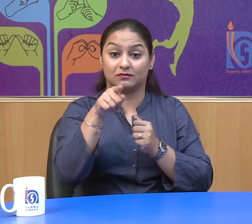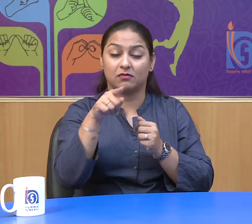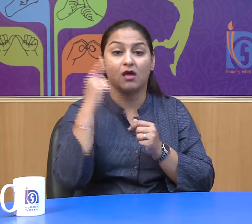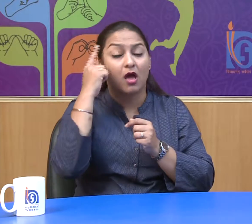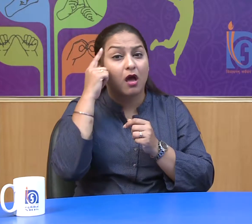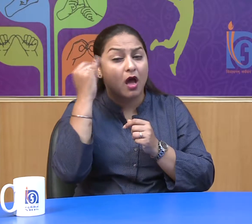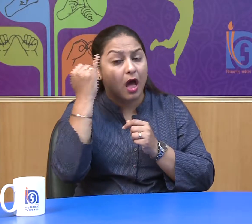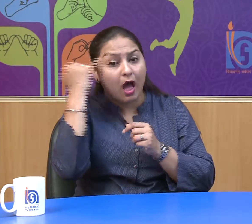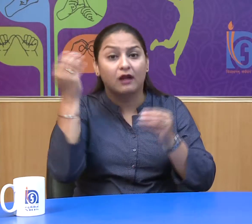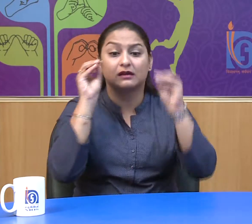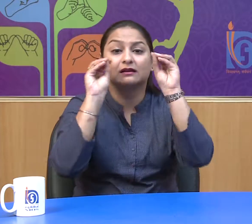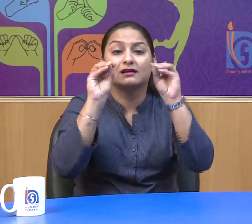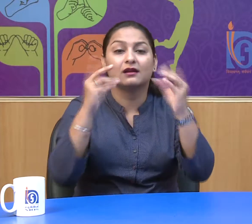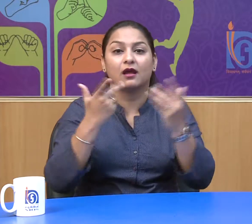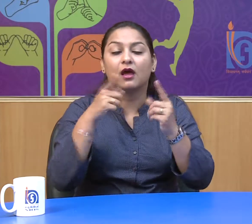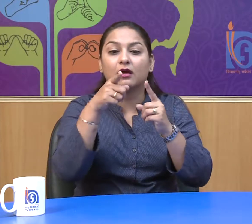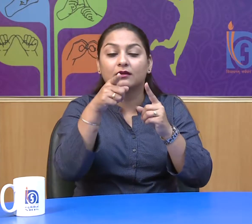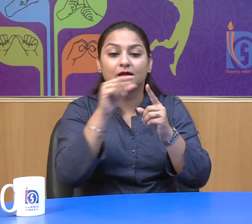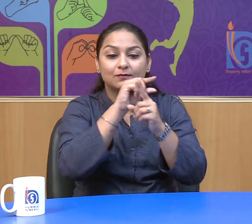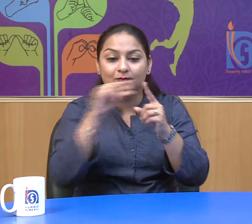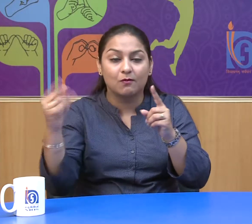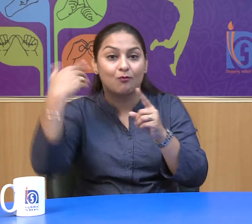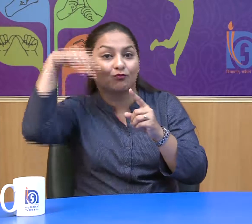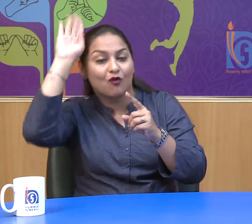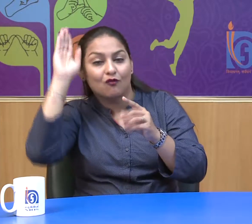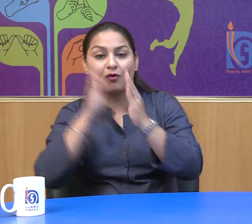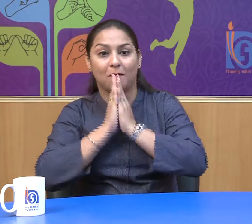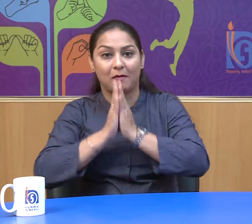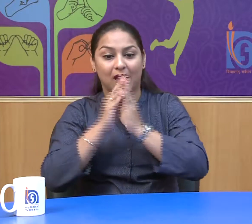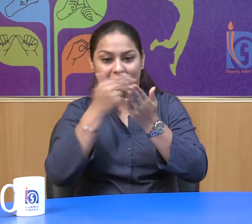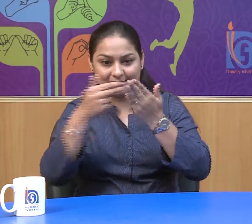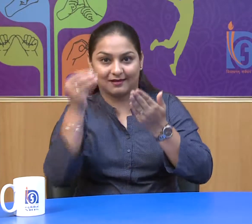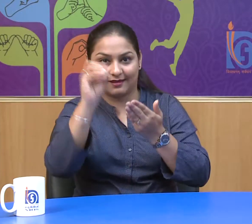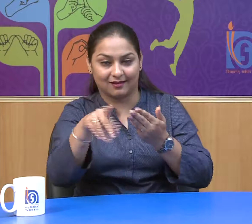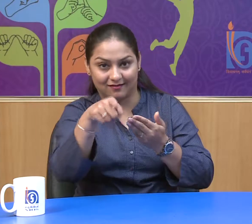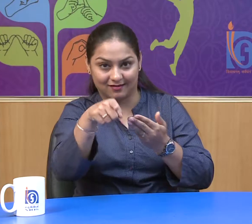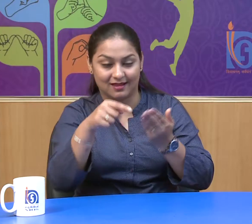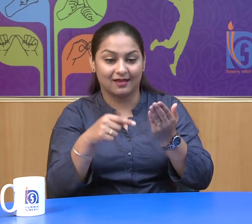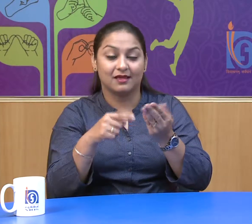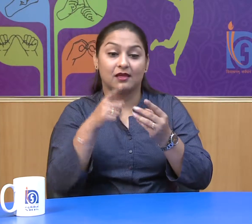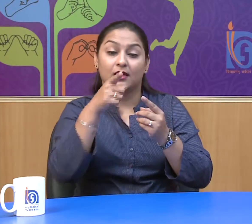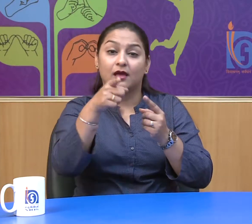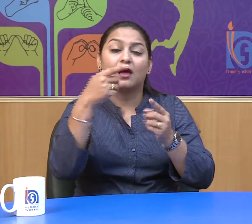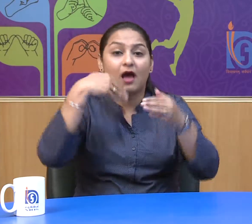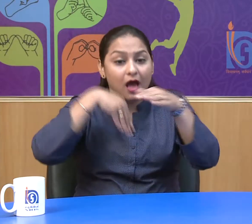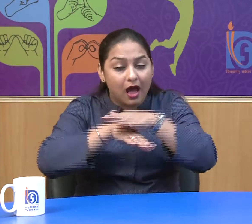bhakti through hymns and stories was traditionally done by the